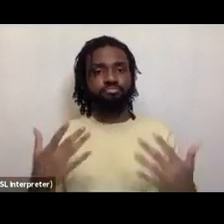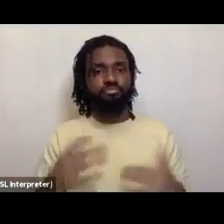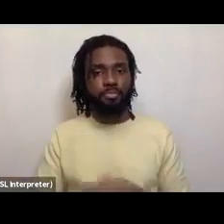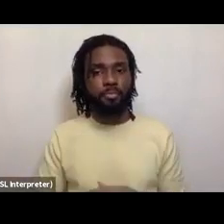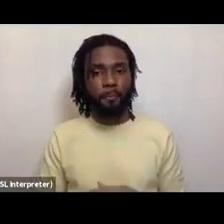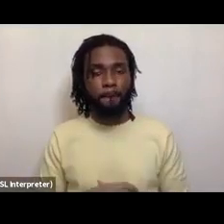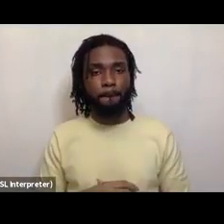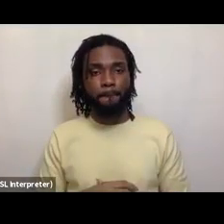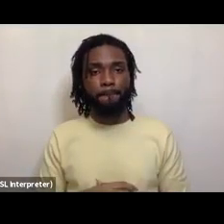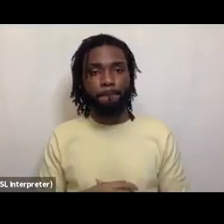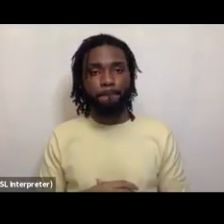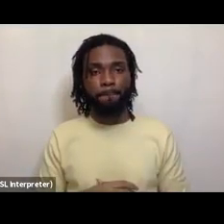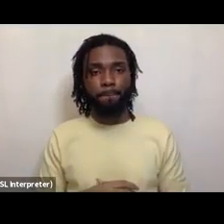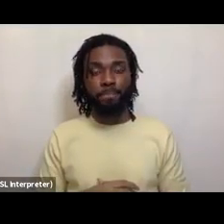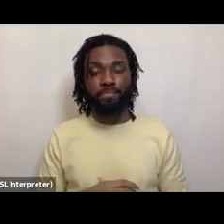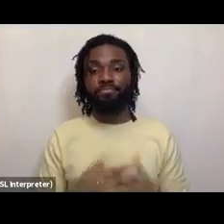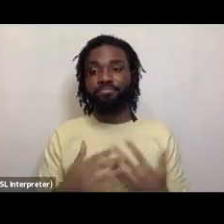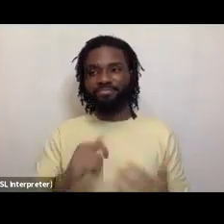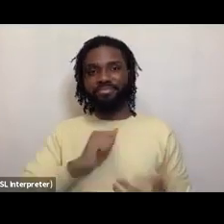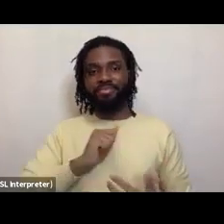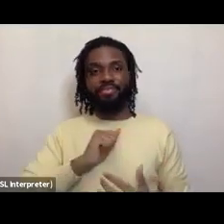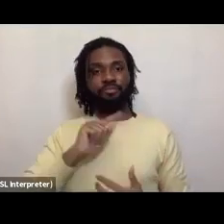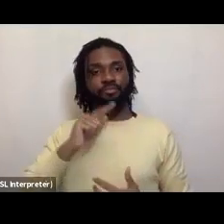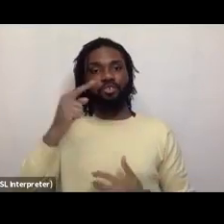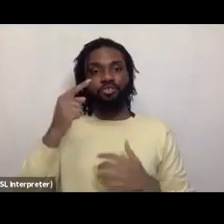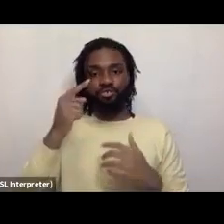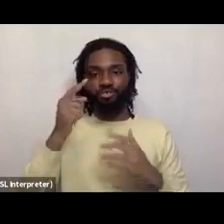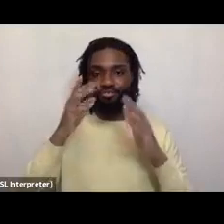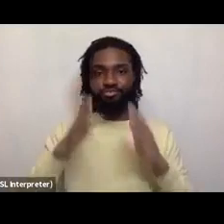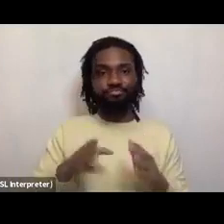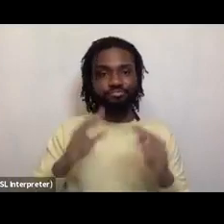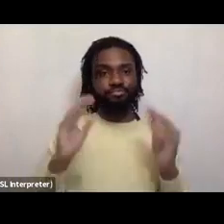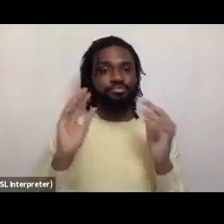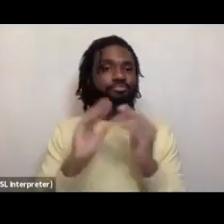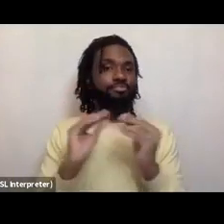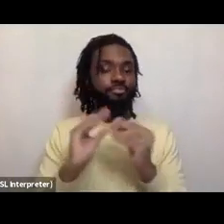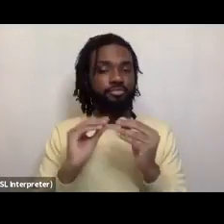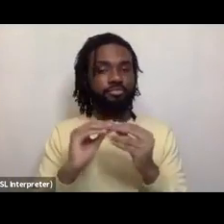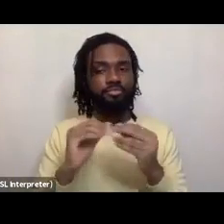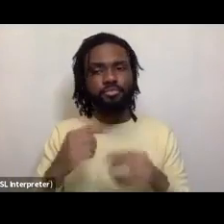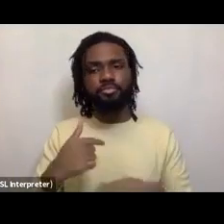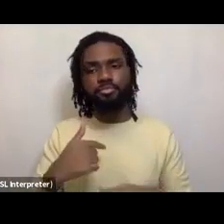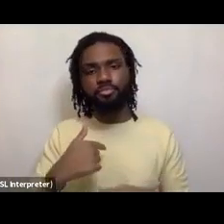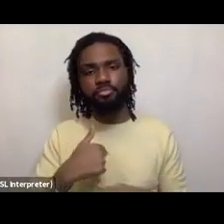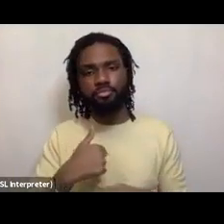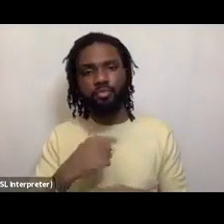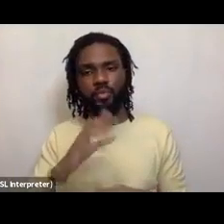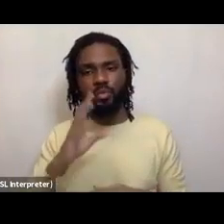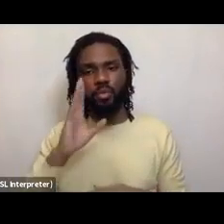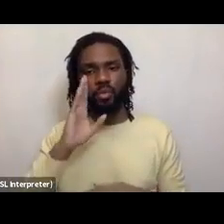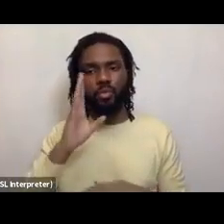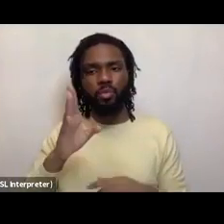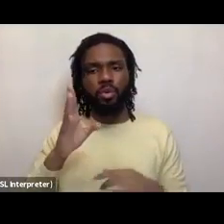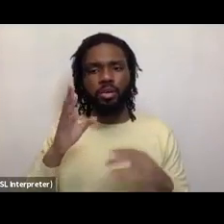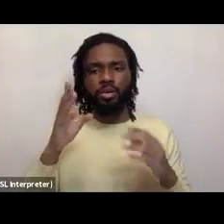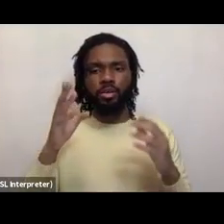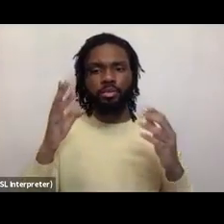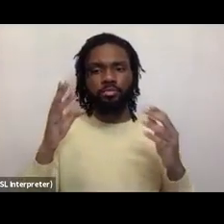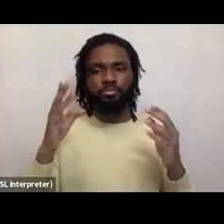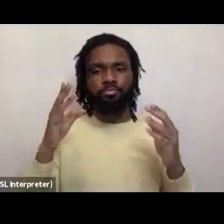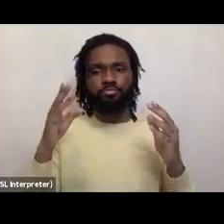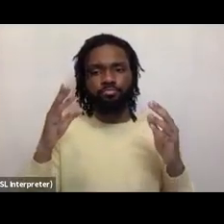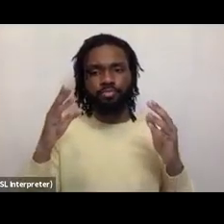I am the first person to speak, I'm going to kind of focus a little bit on a